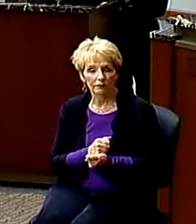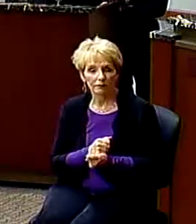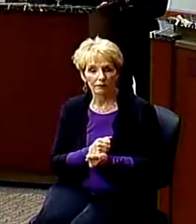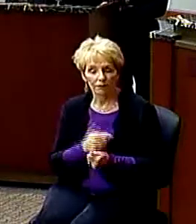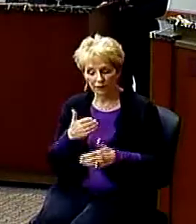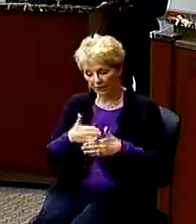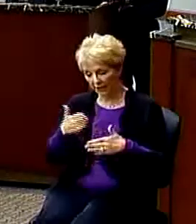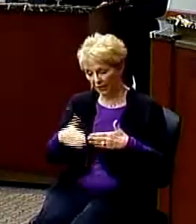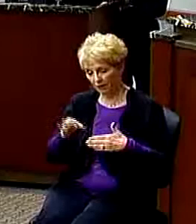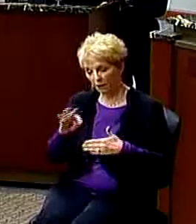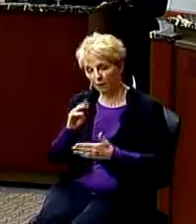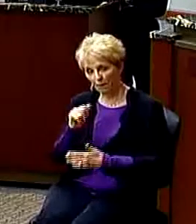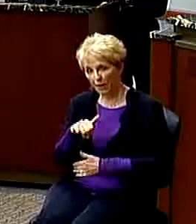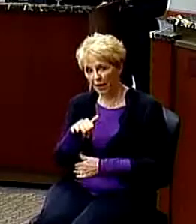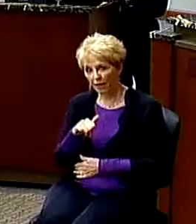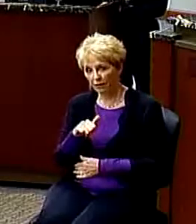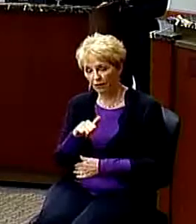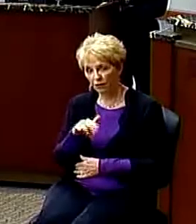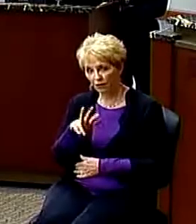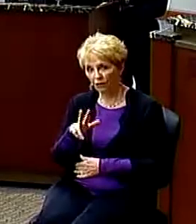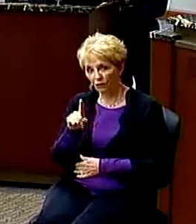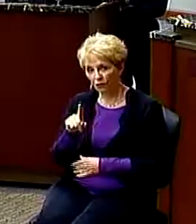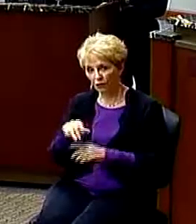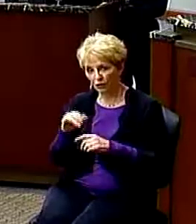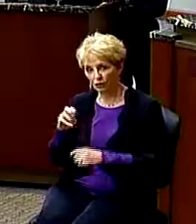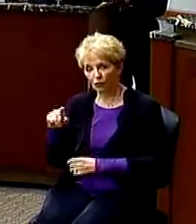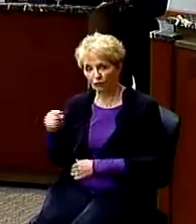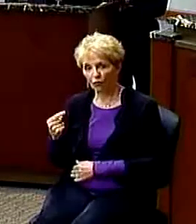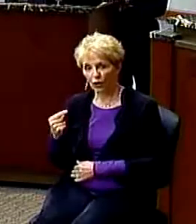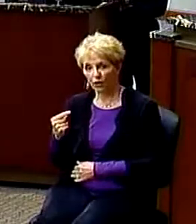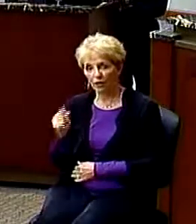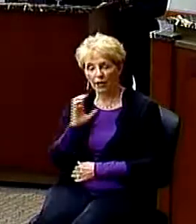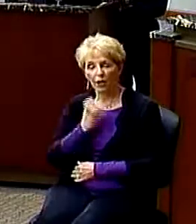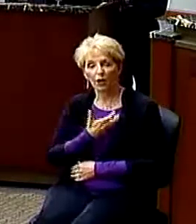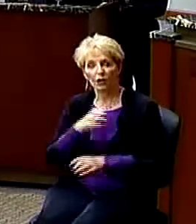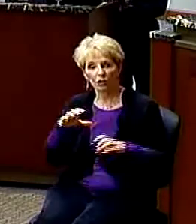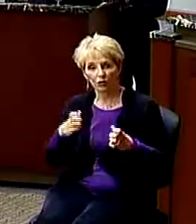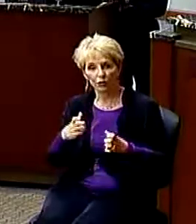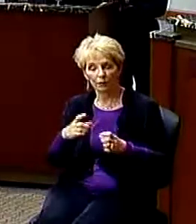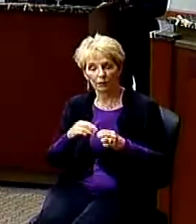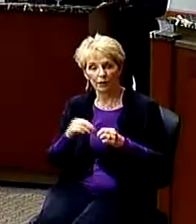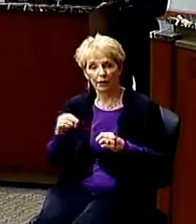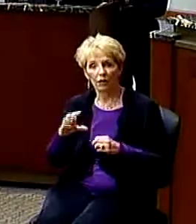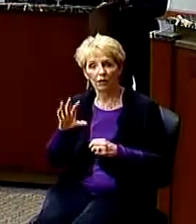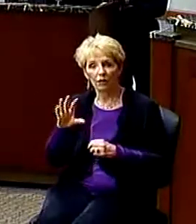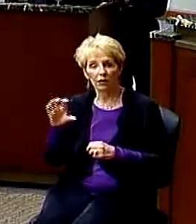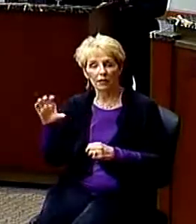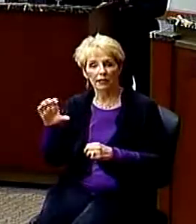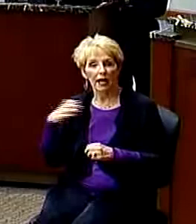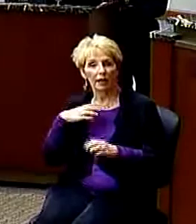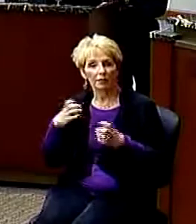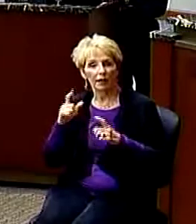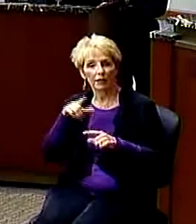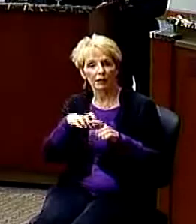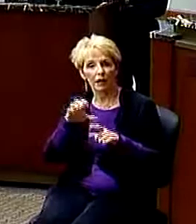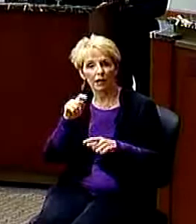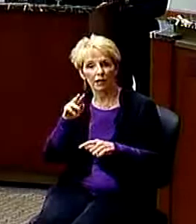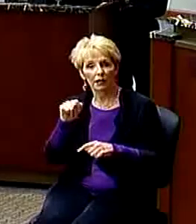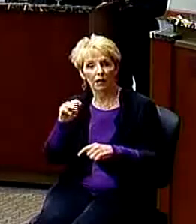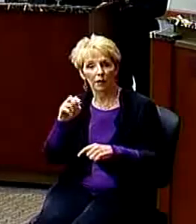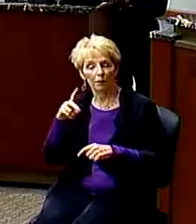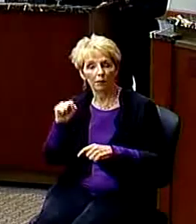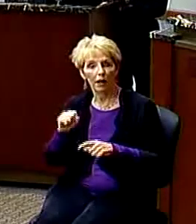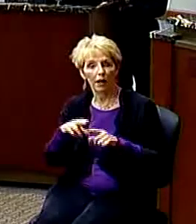The end of May, the 31st and June 1st, our chapter and the Forest City chapter are having a little thing over at Catawba Meadows called